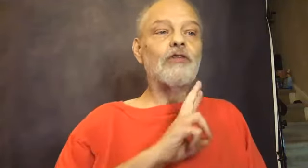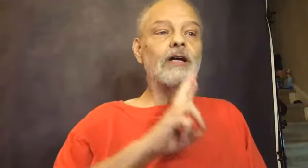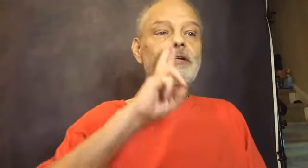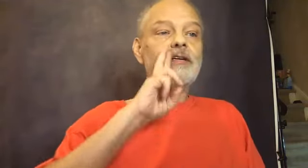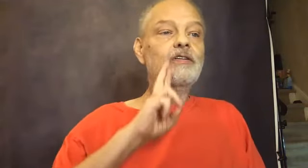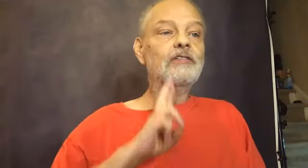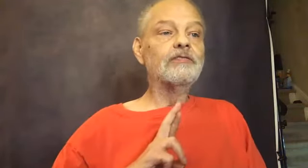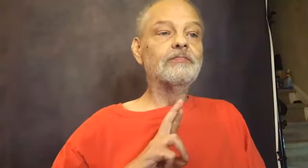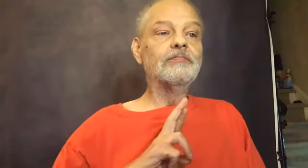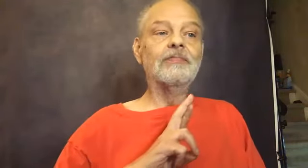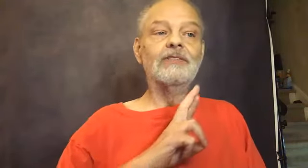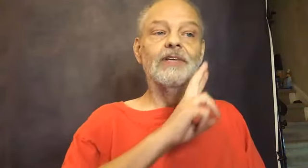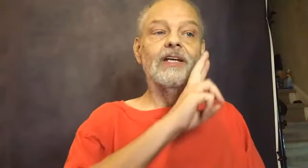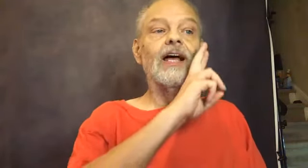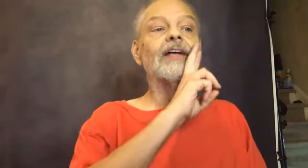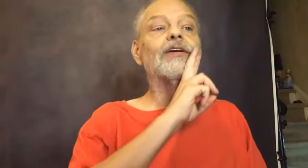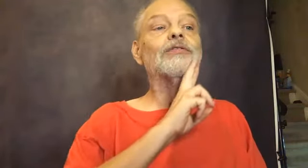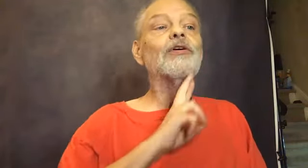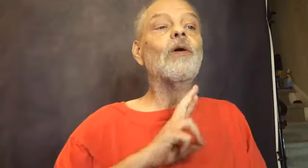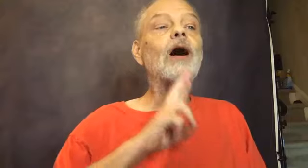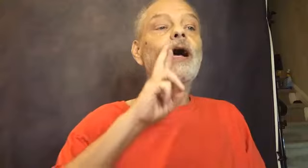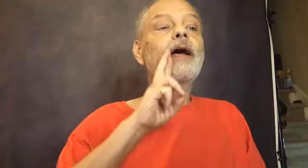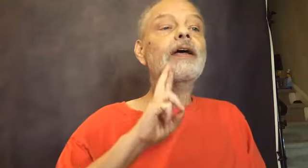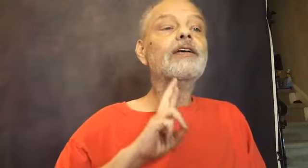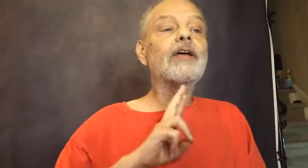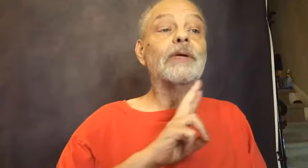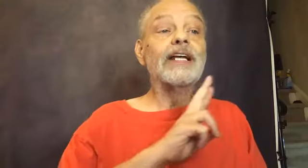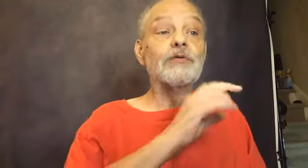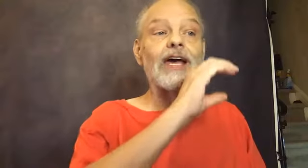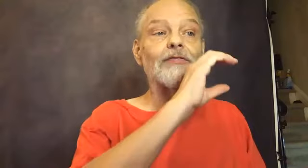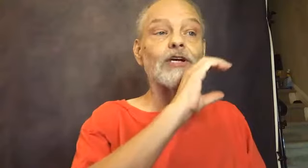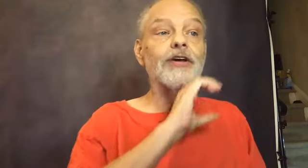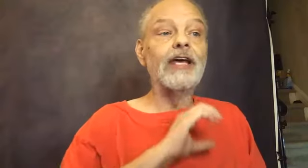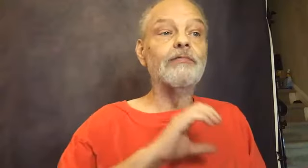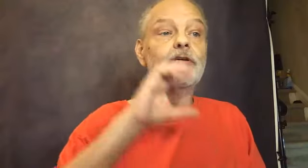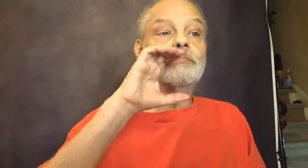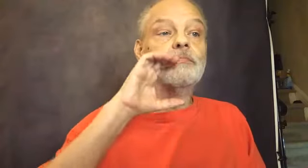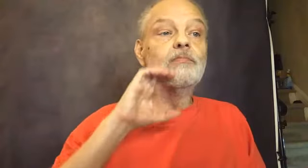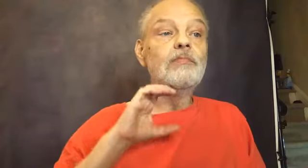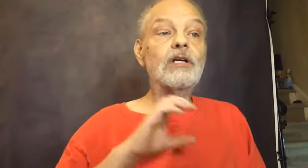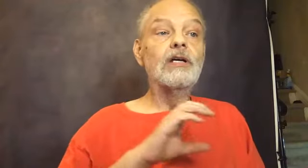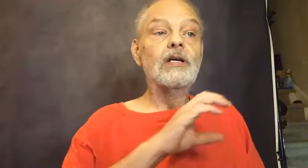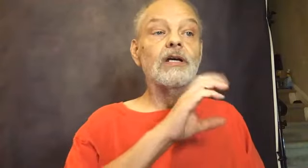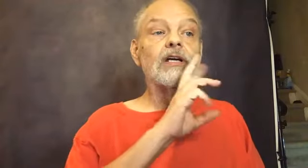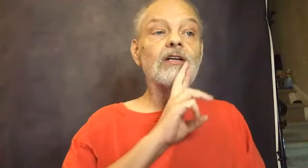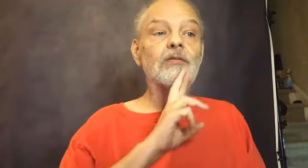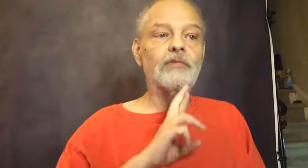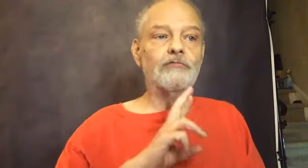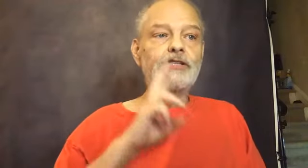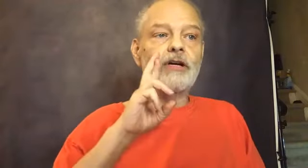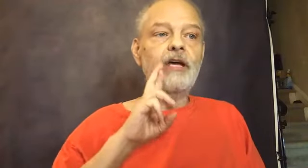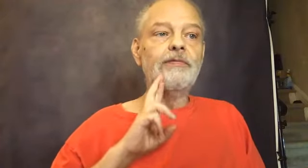Restaurant. I don't know why, but that's where cafeteria came from. Restaurant came